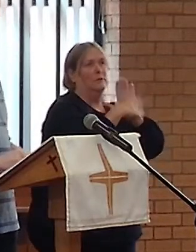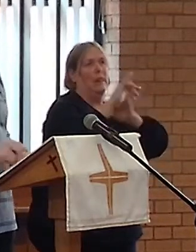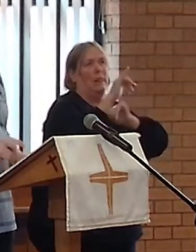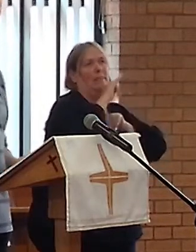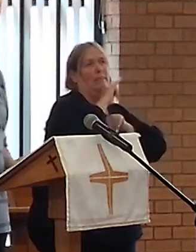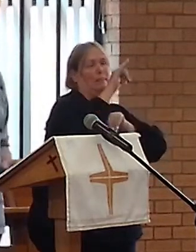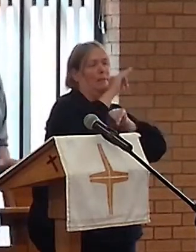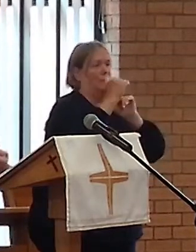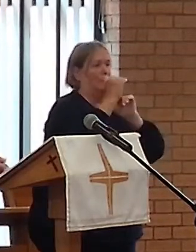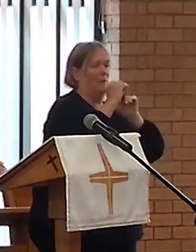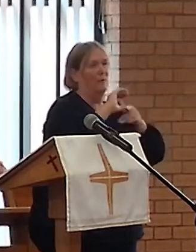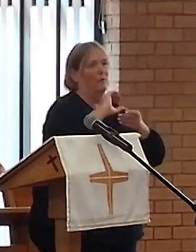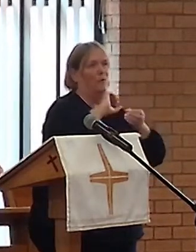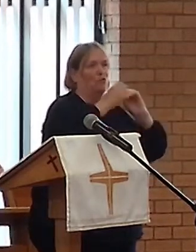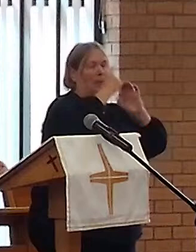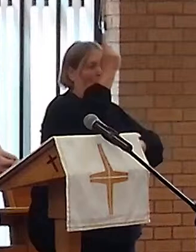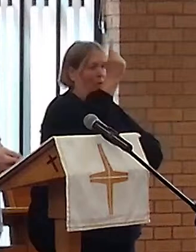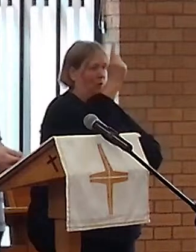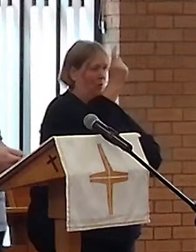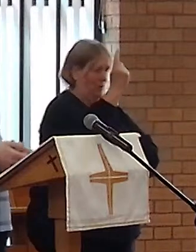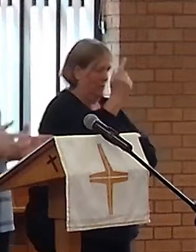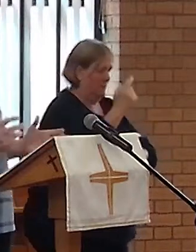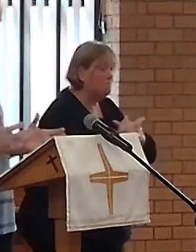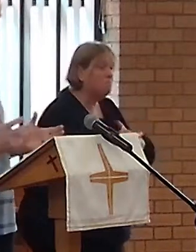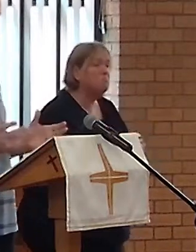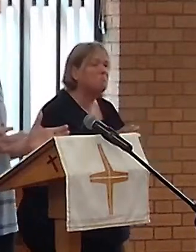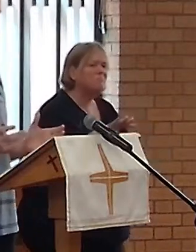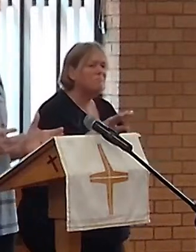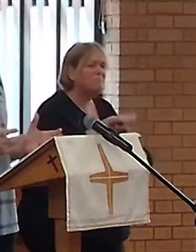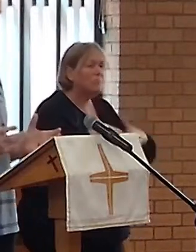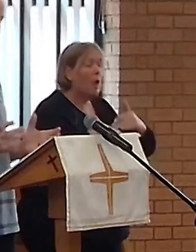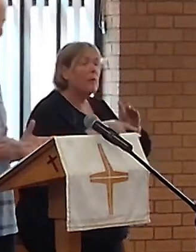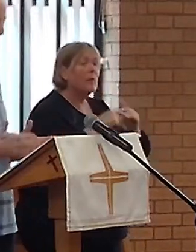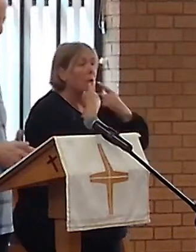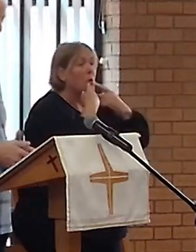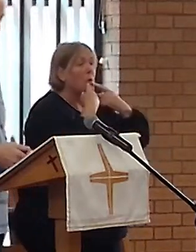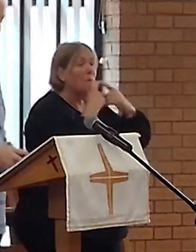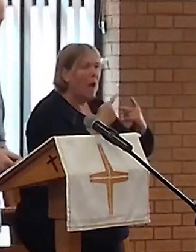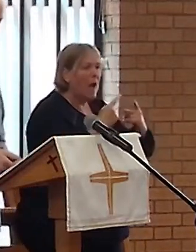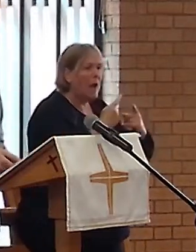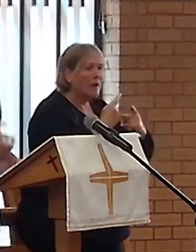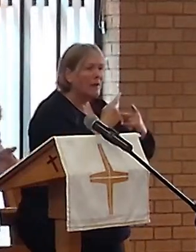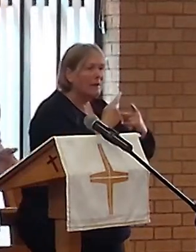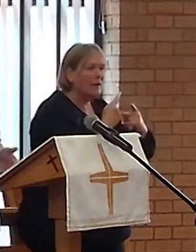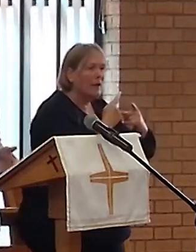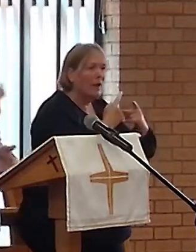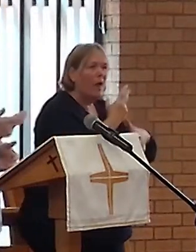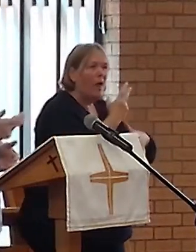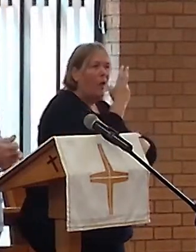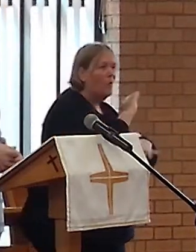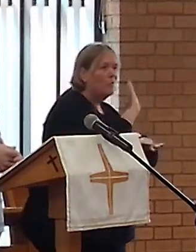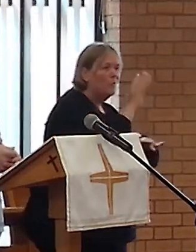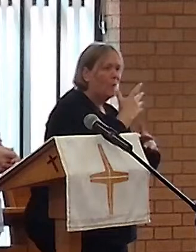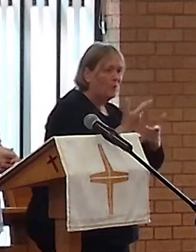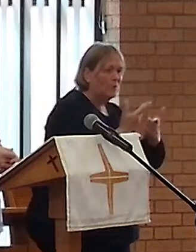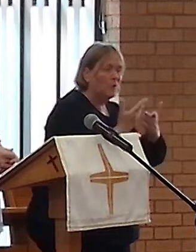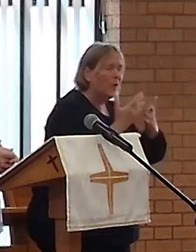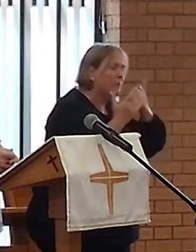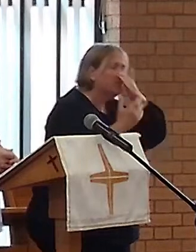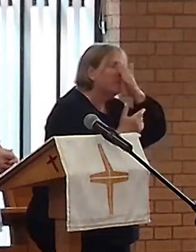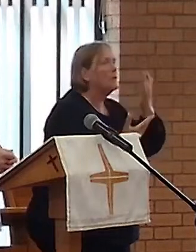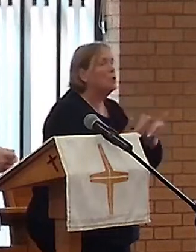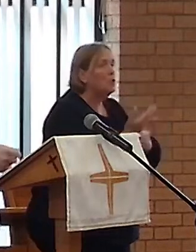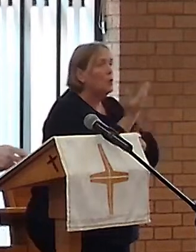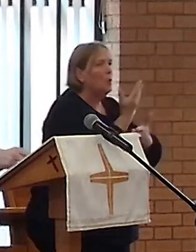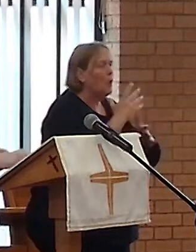It's not a new command Paul is giving. It's one that he says to the people, you have received, so now live in it.